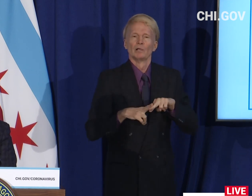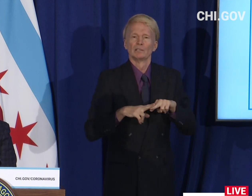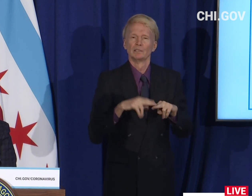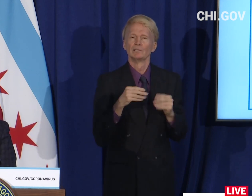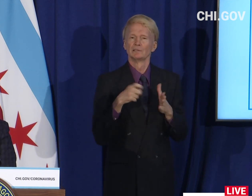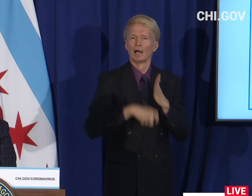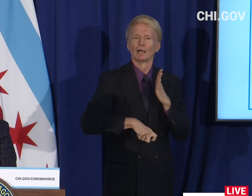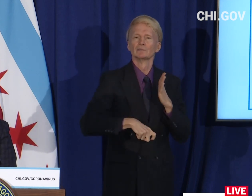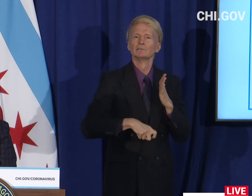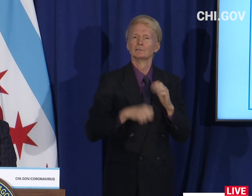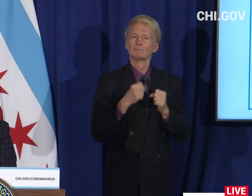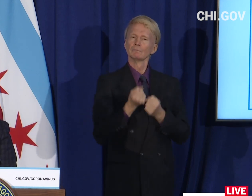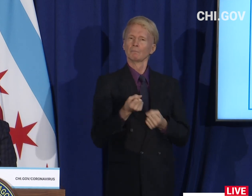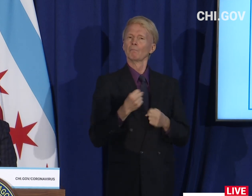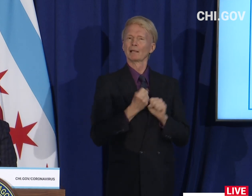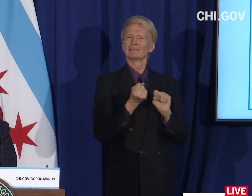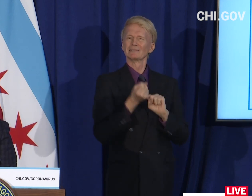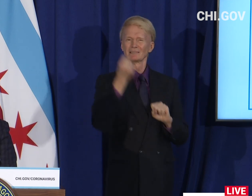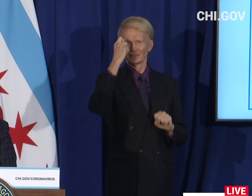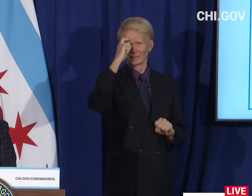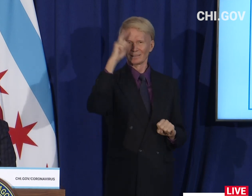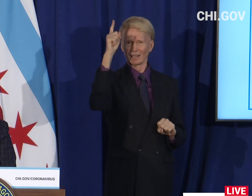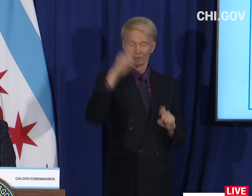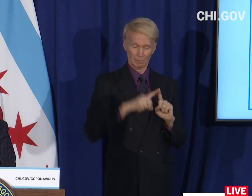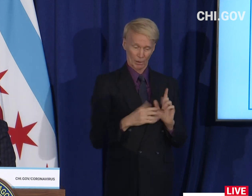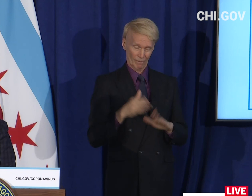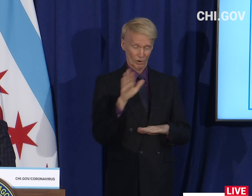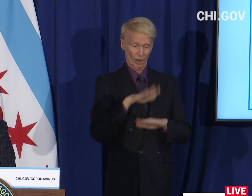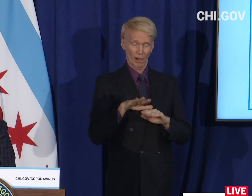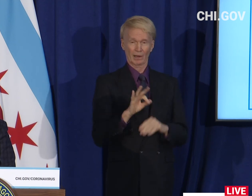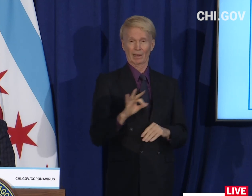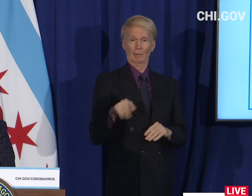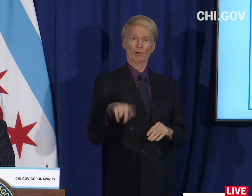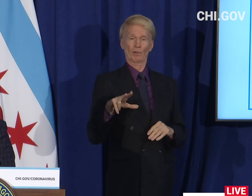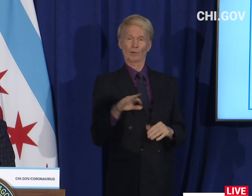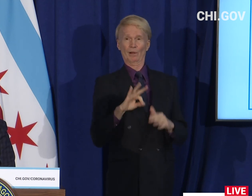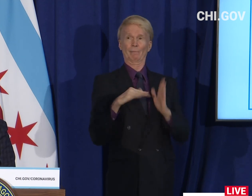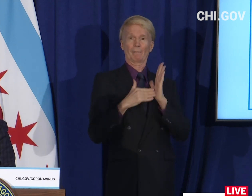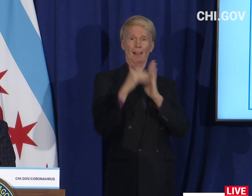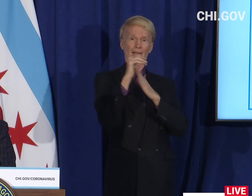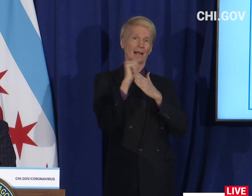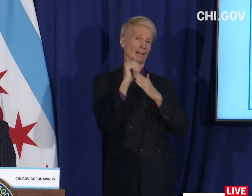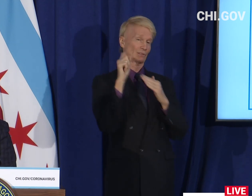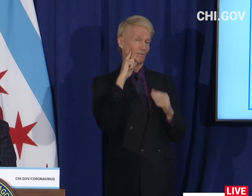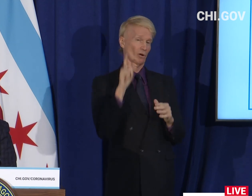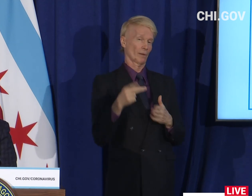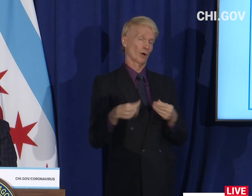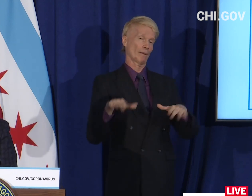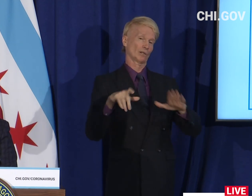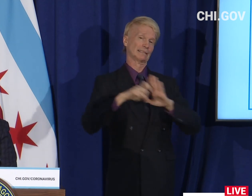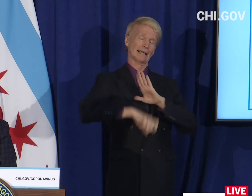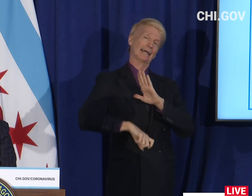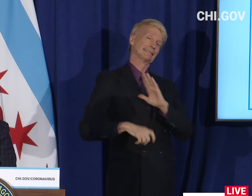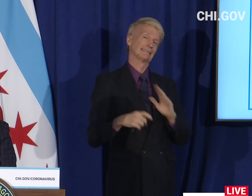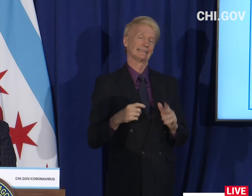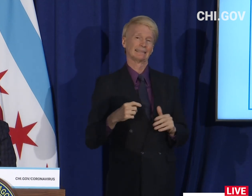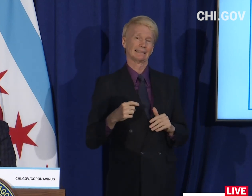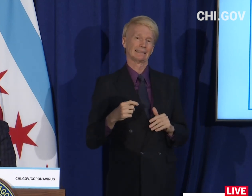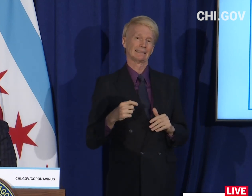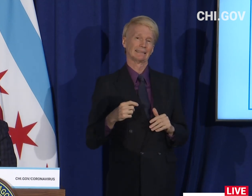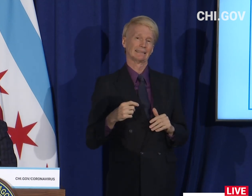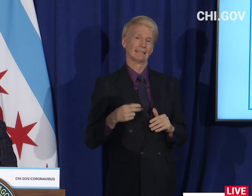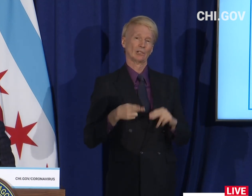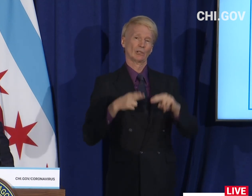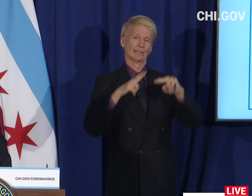And overall, the $93.9 million that we're seeking in property tax increases for the average